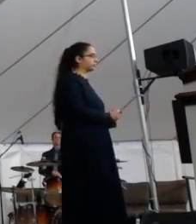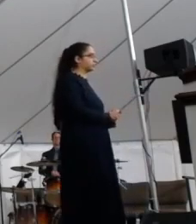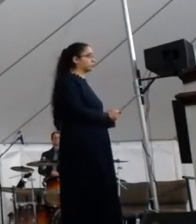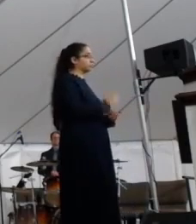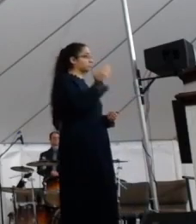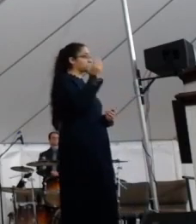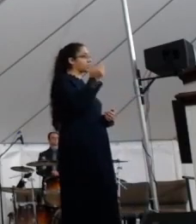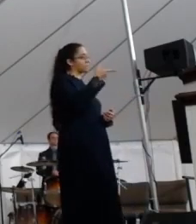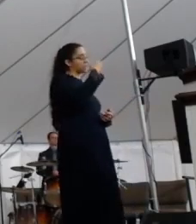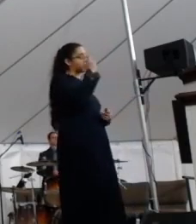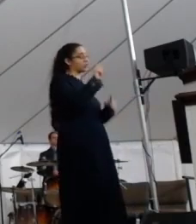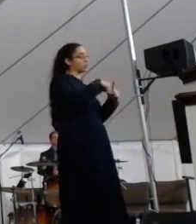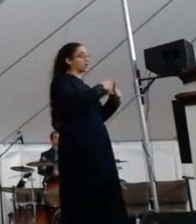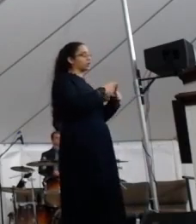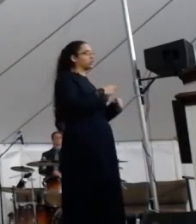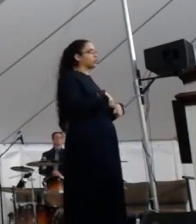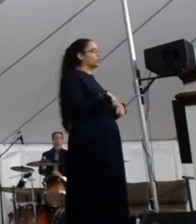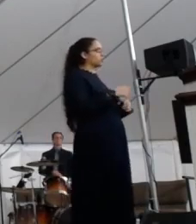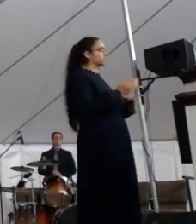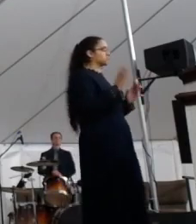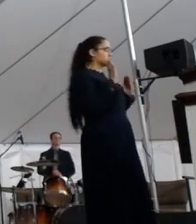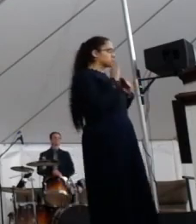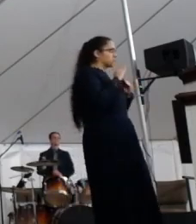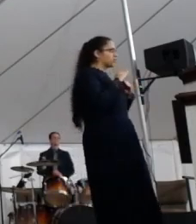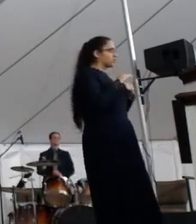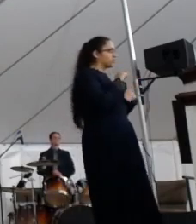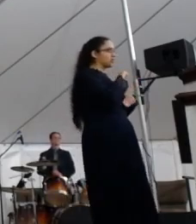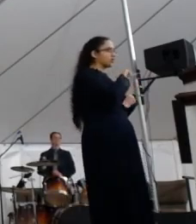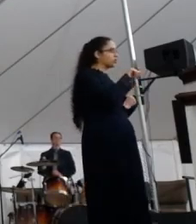Because when you're insecure, you don't walk in boldness.